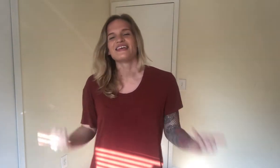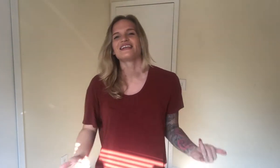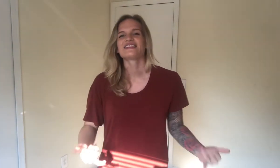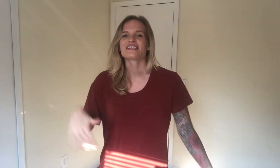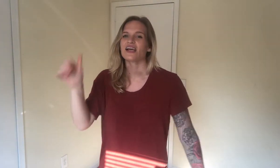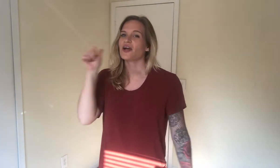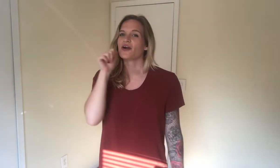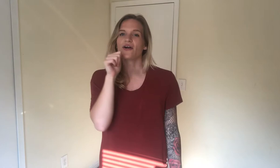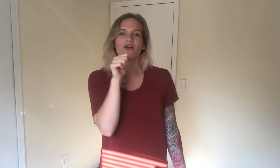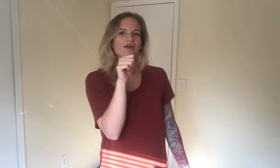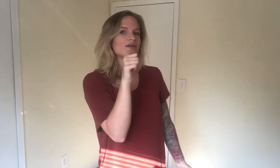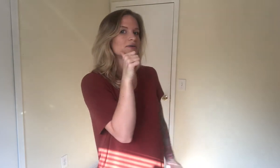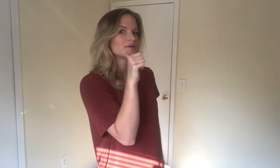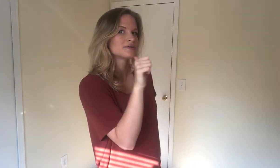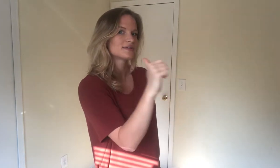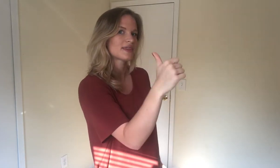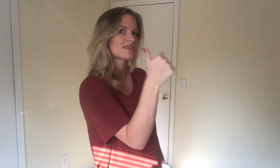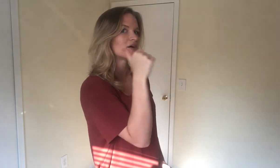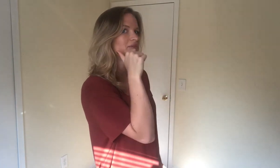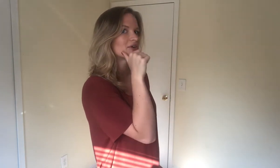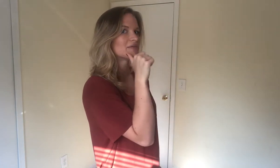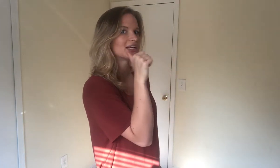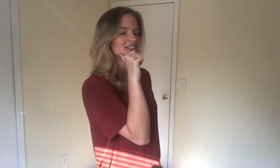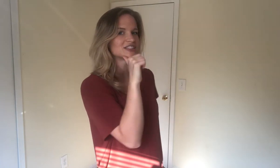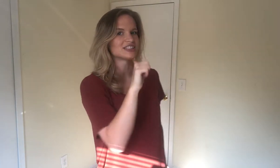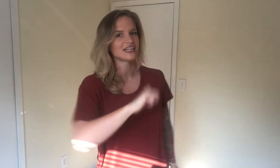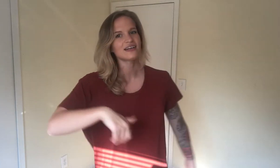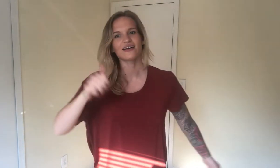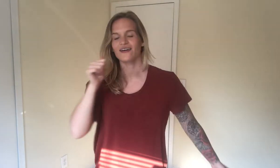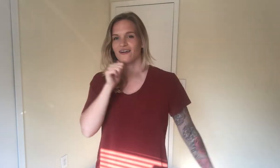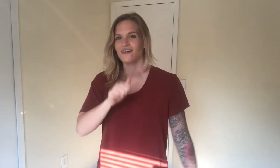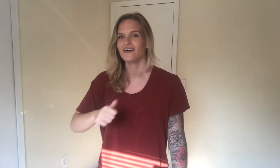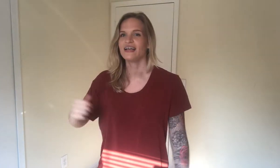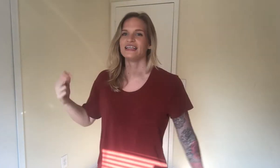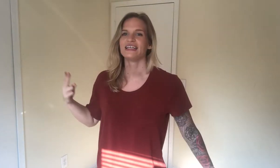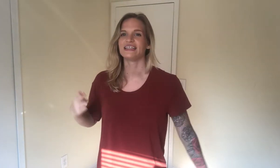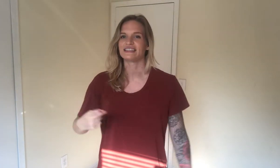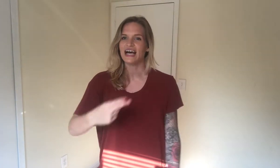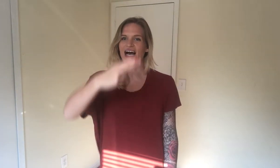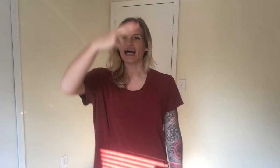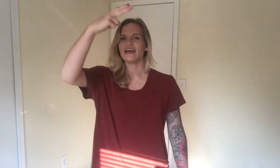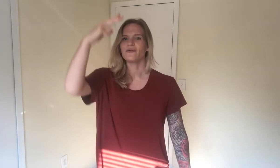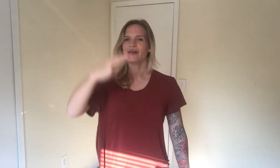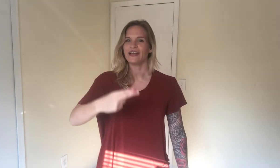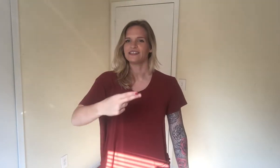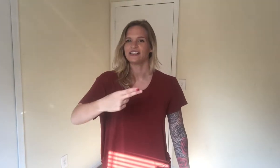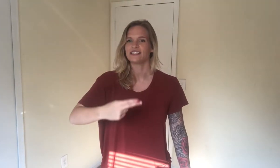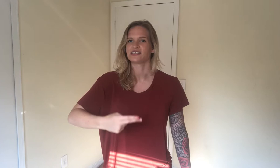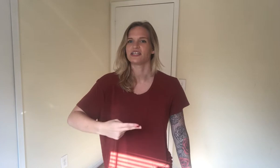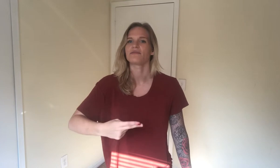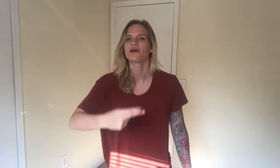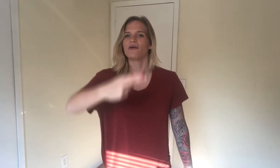this girl, thumb rub against your chin, girl is high, H hand shape, go